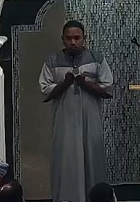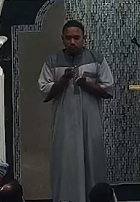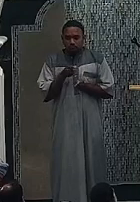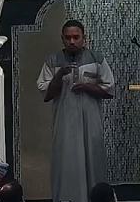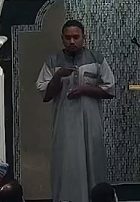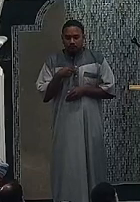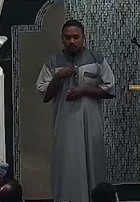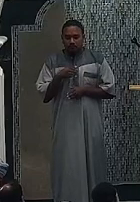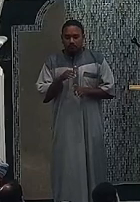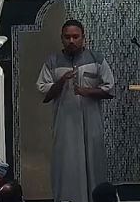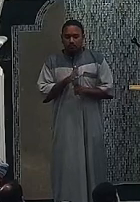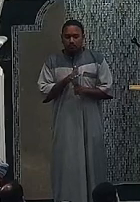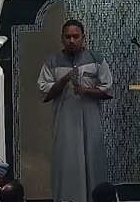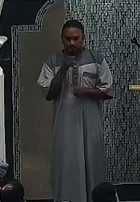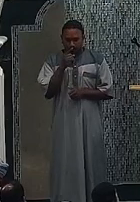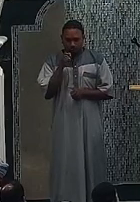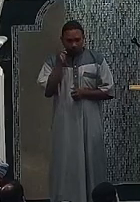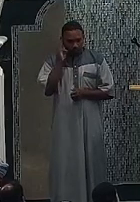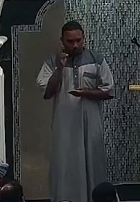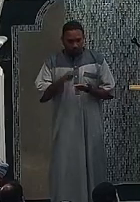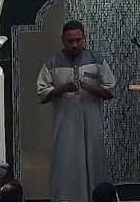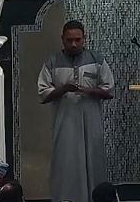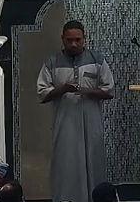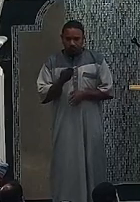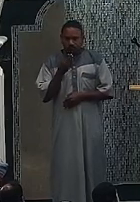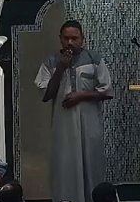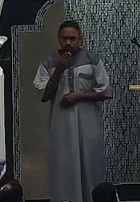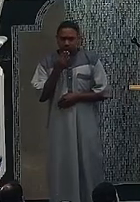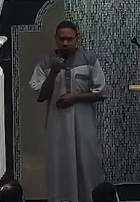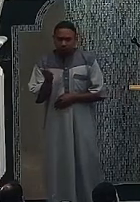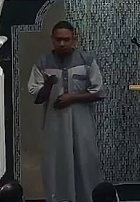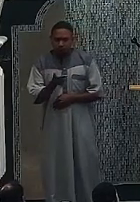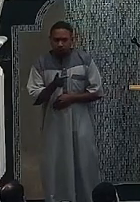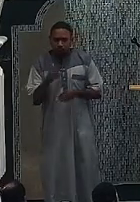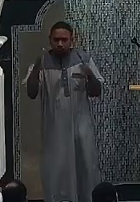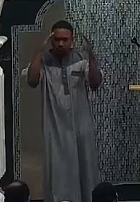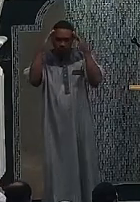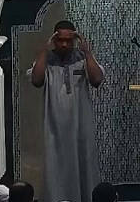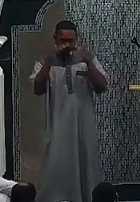khairan. Assalamu alaikum wa rahmatullahi wa barakatuh.